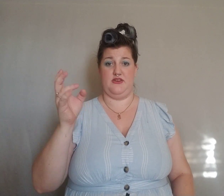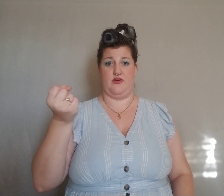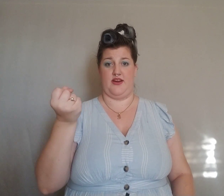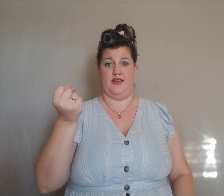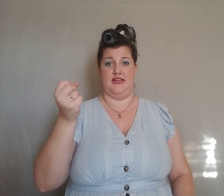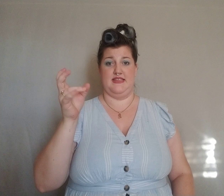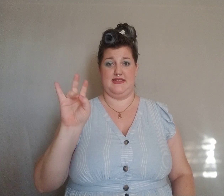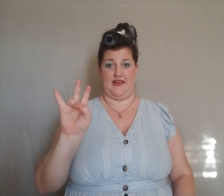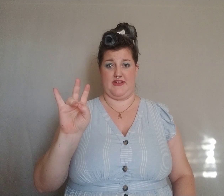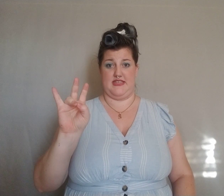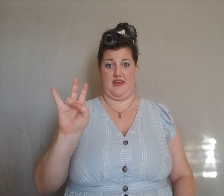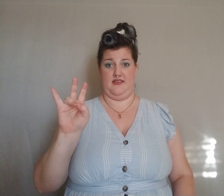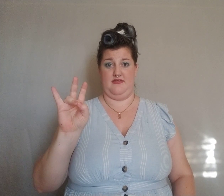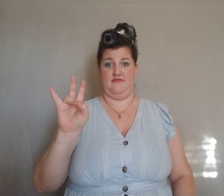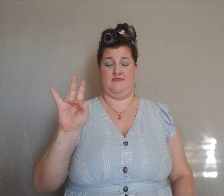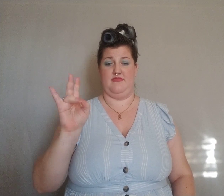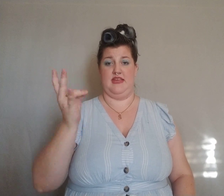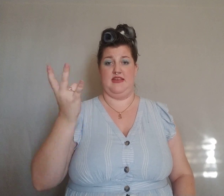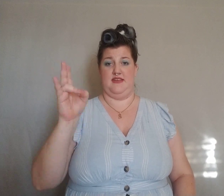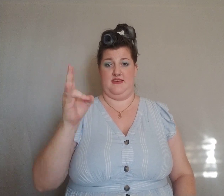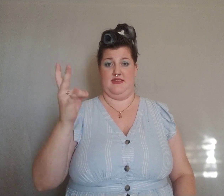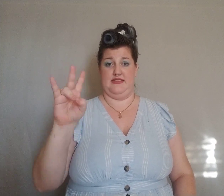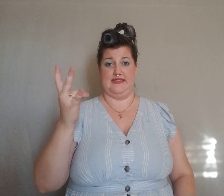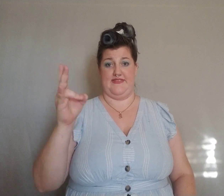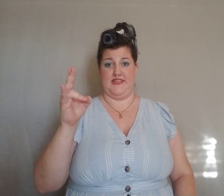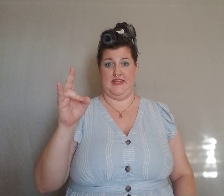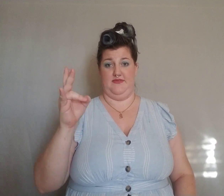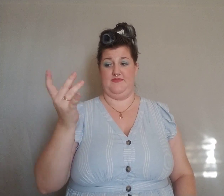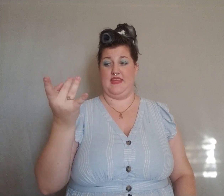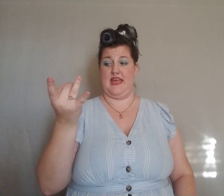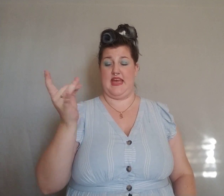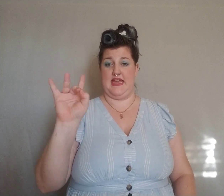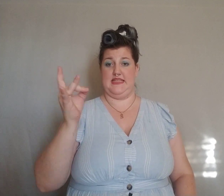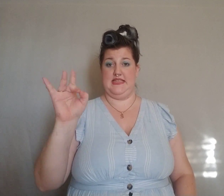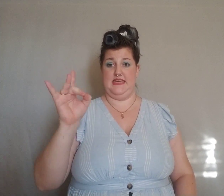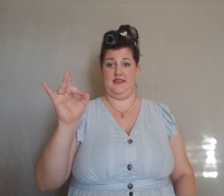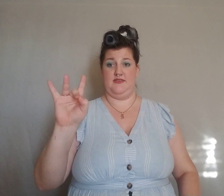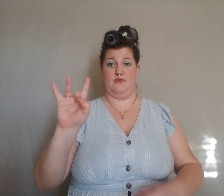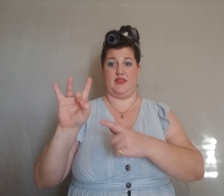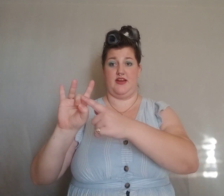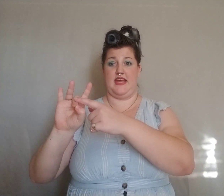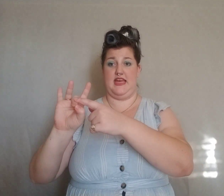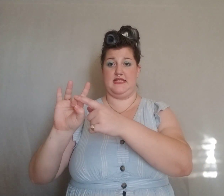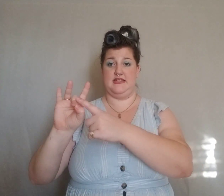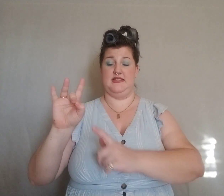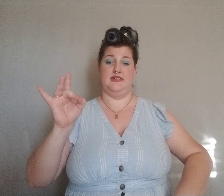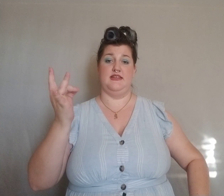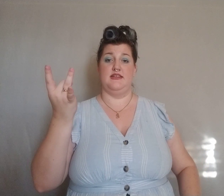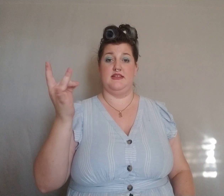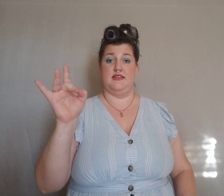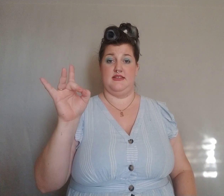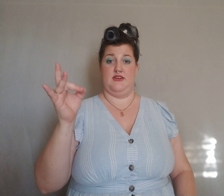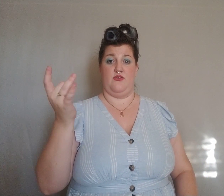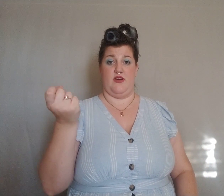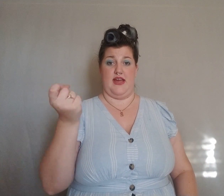or 17. 17. 18 with our 8 or